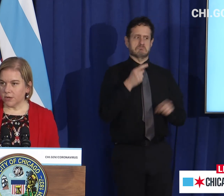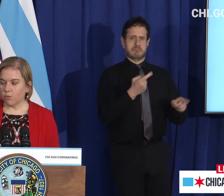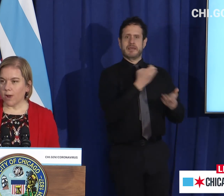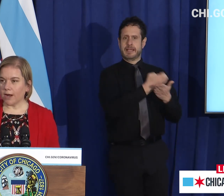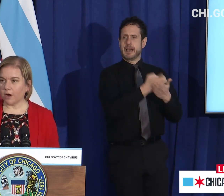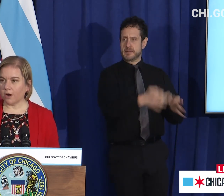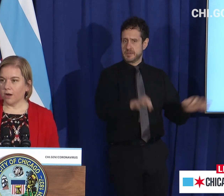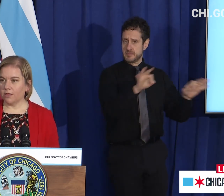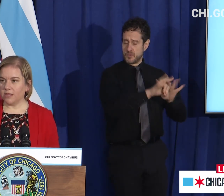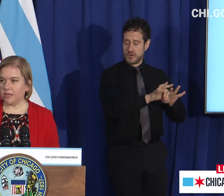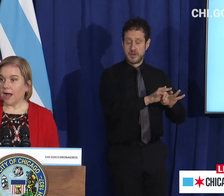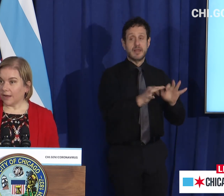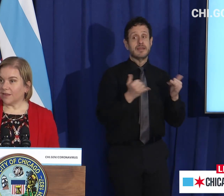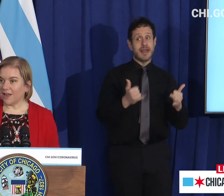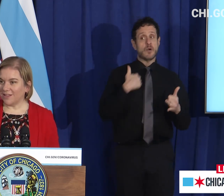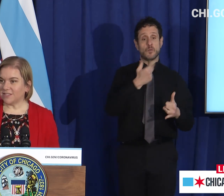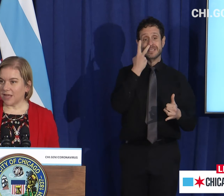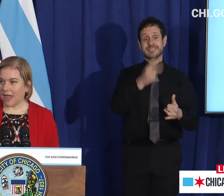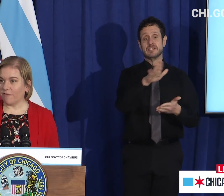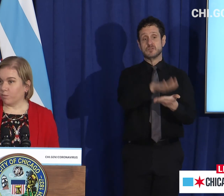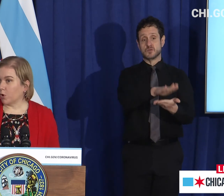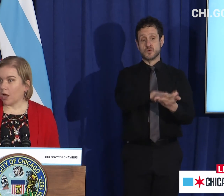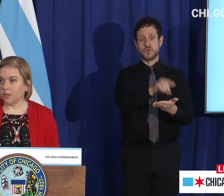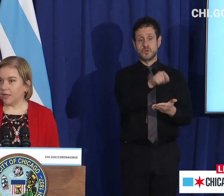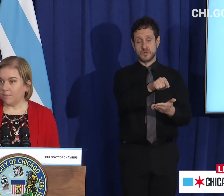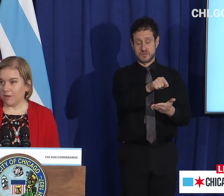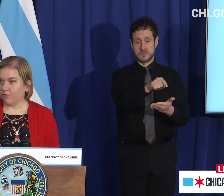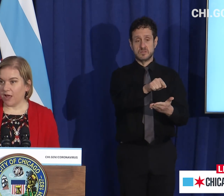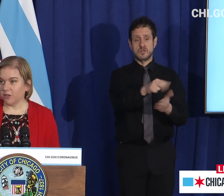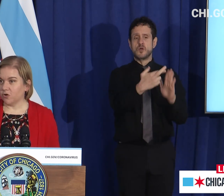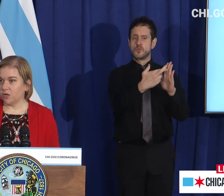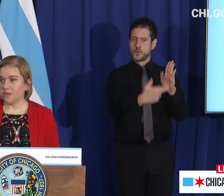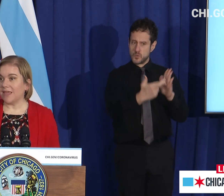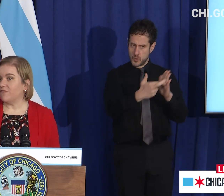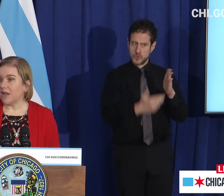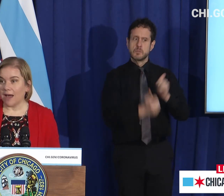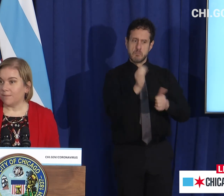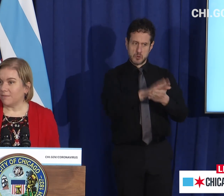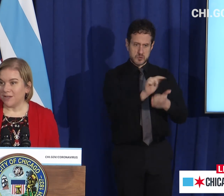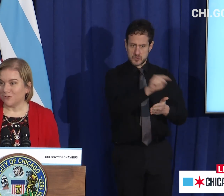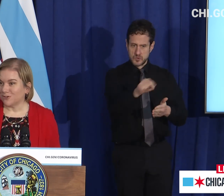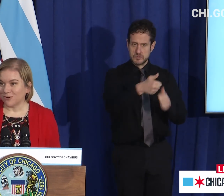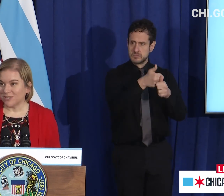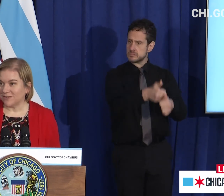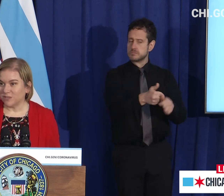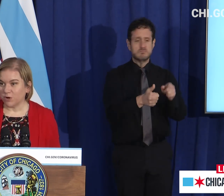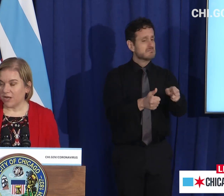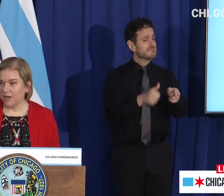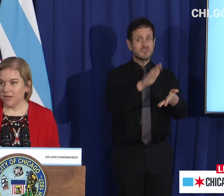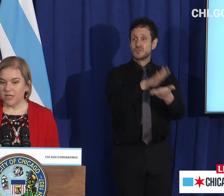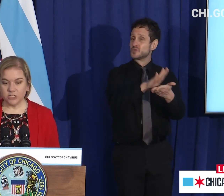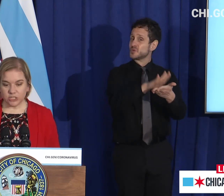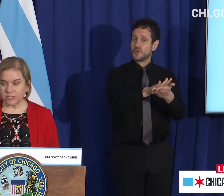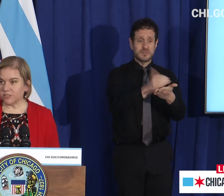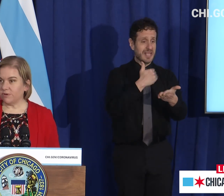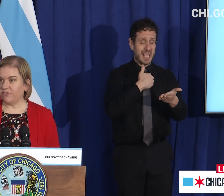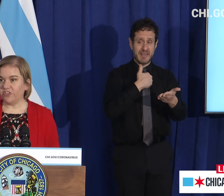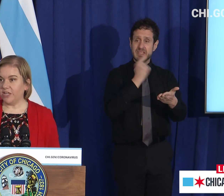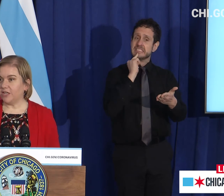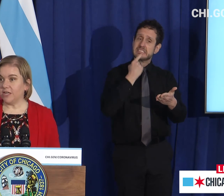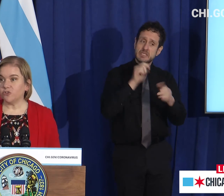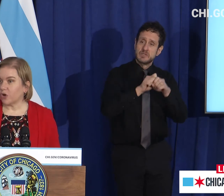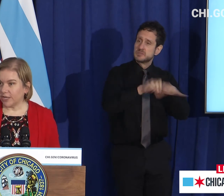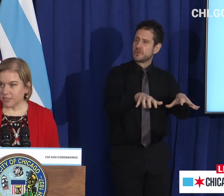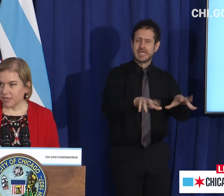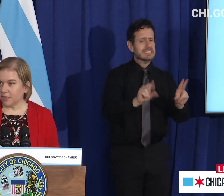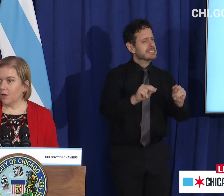schools, where the guidelines have broadly been followed, they've not been major sources of spread. Just as we've